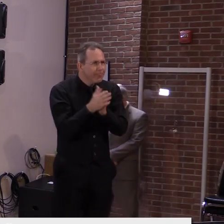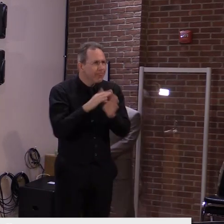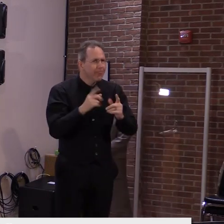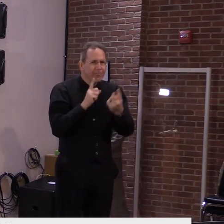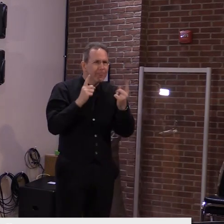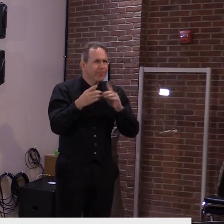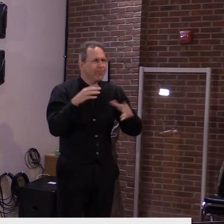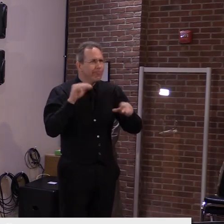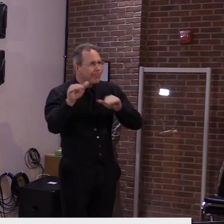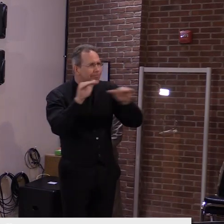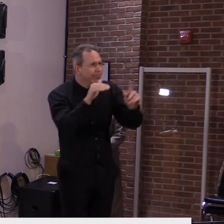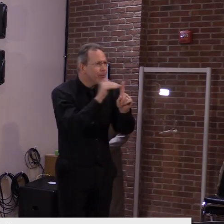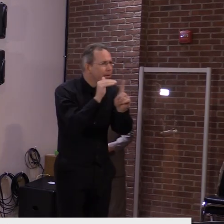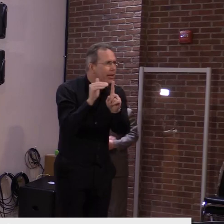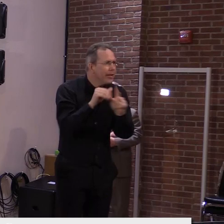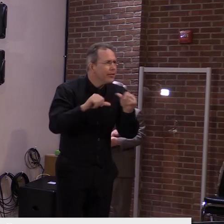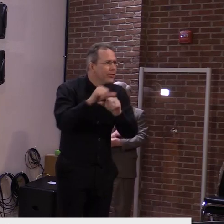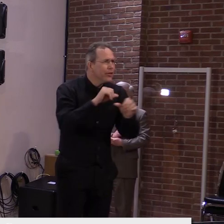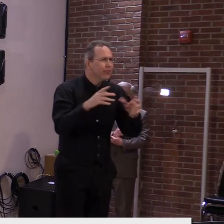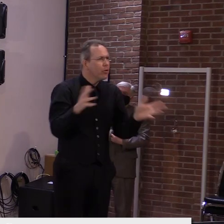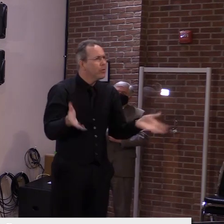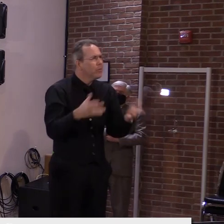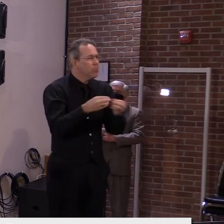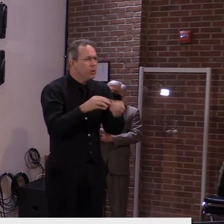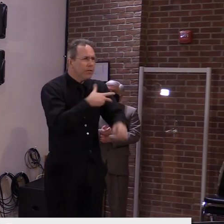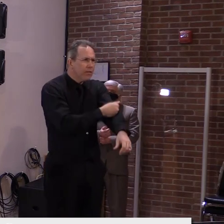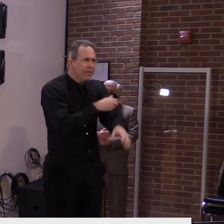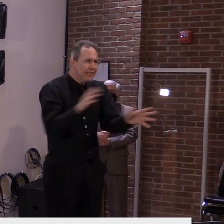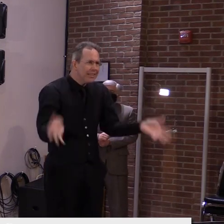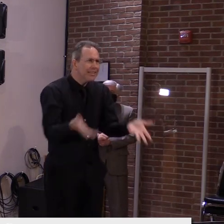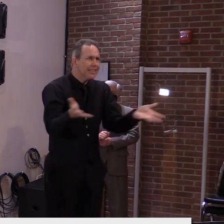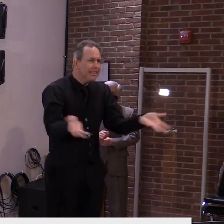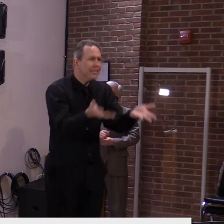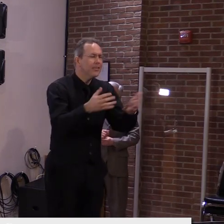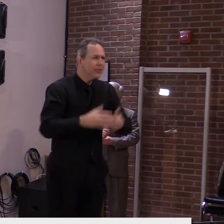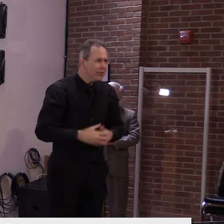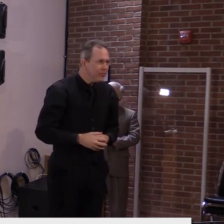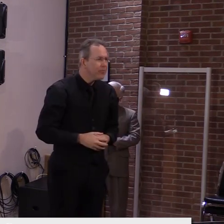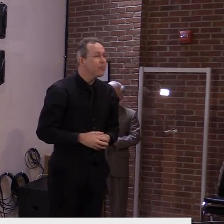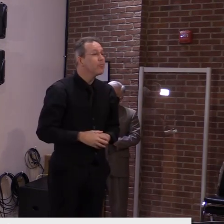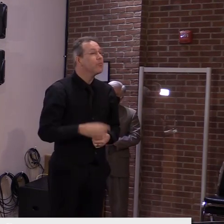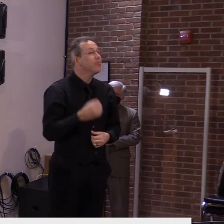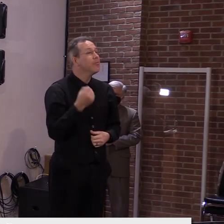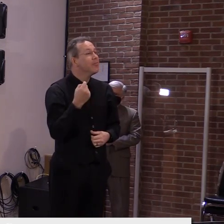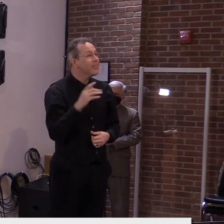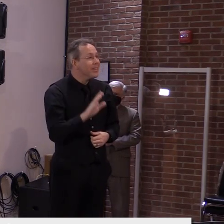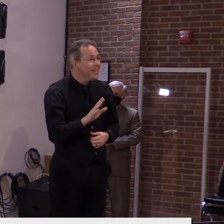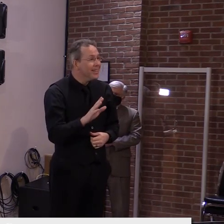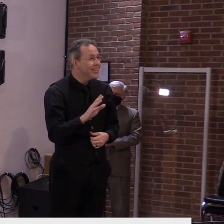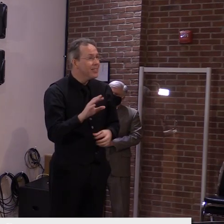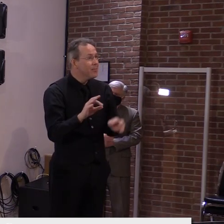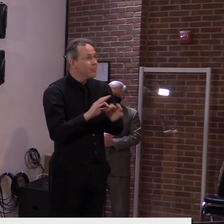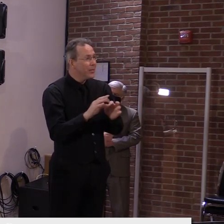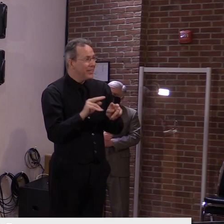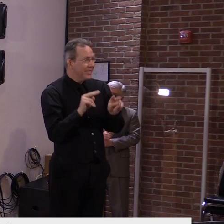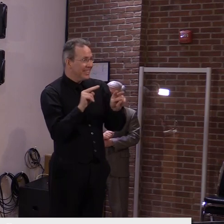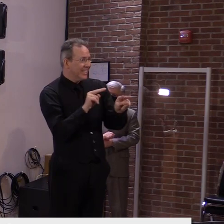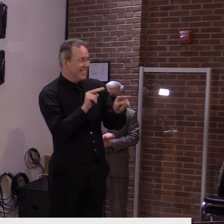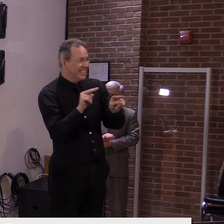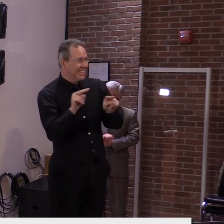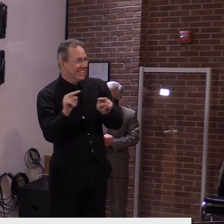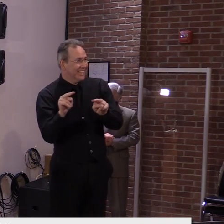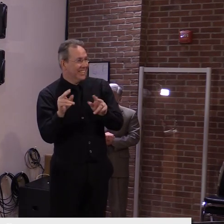good. But again, we want to watch this closely because, as I said, we can't declare victory in the beginning of